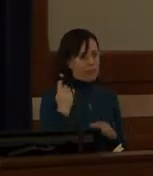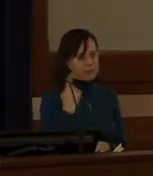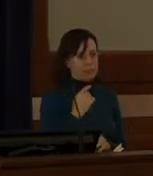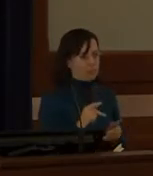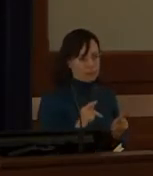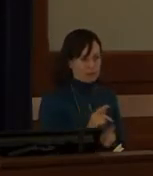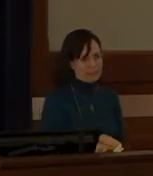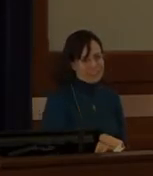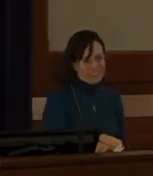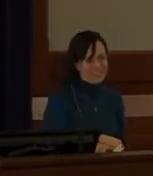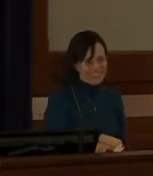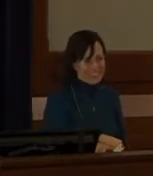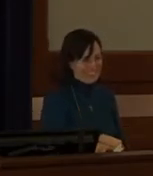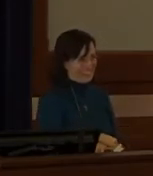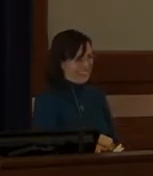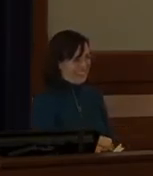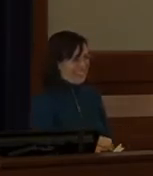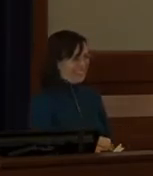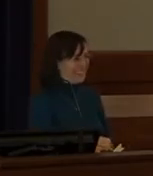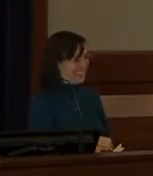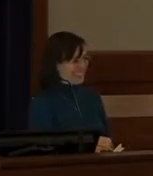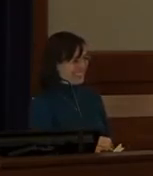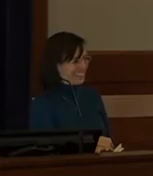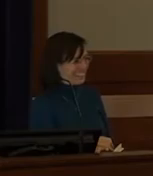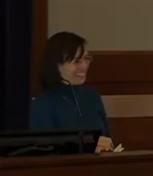a lot of deaf people.